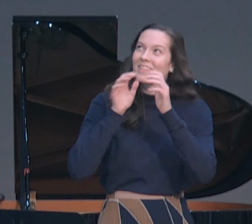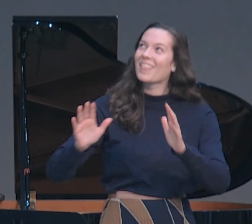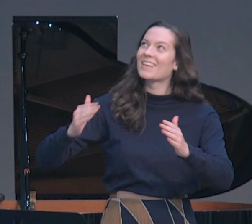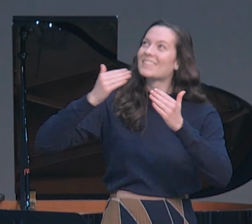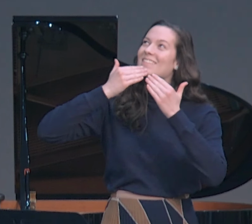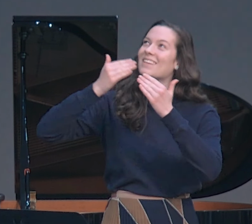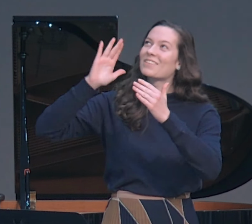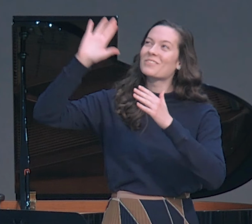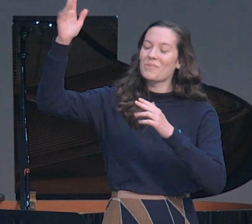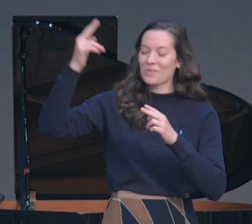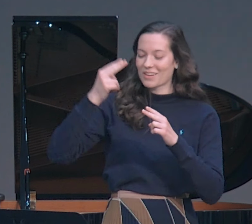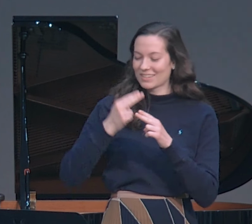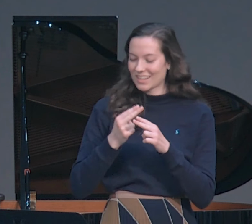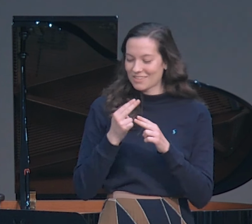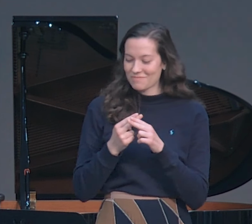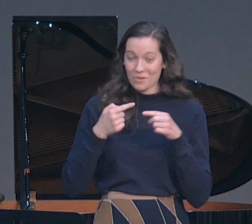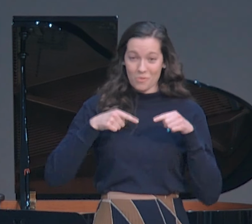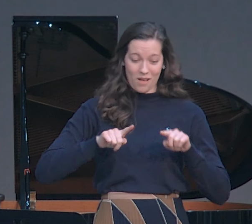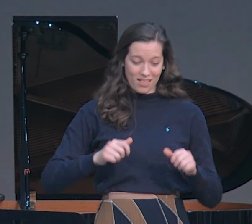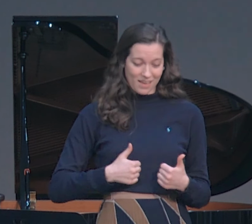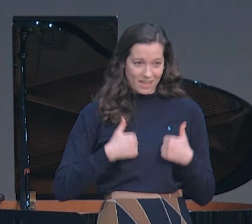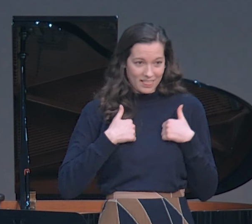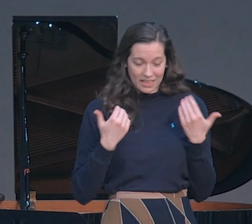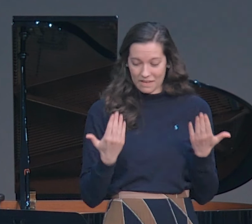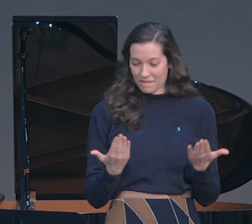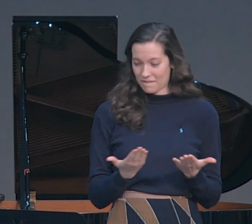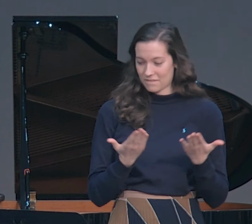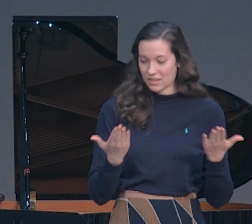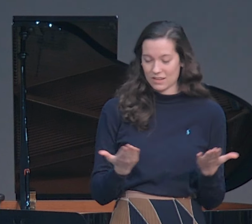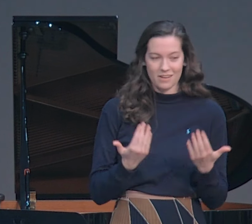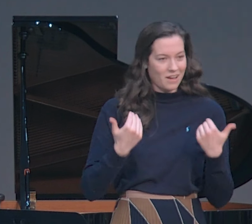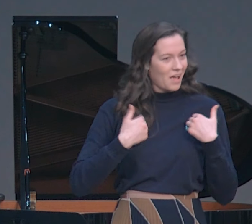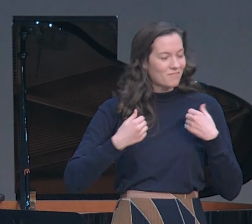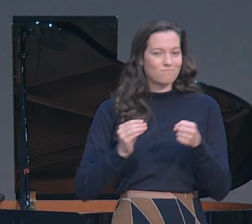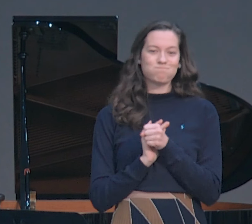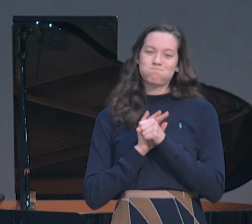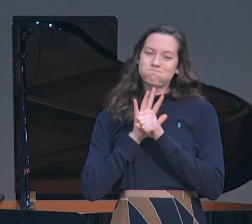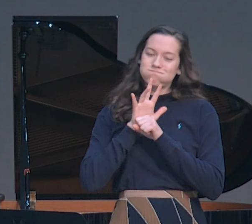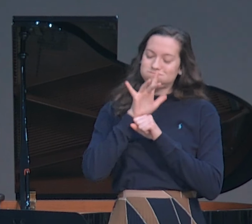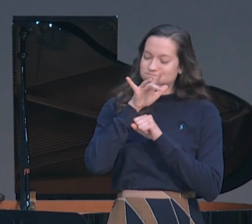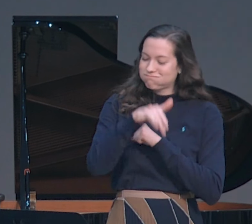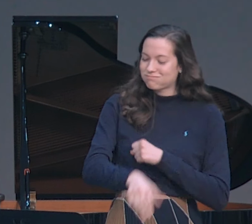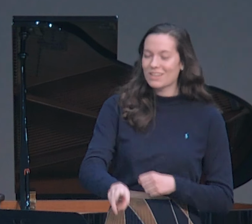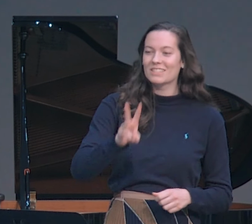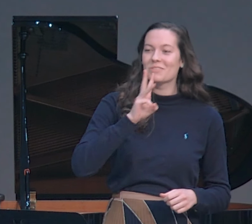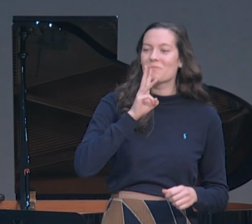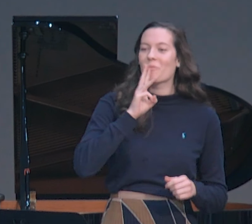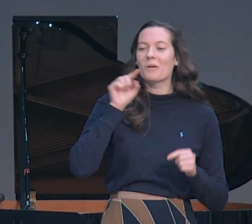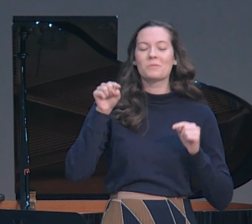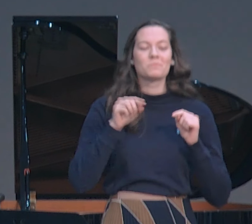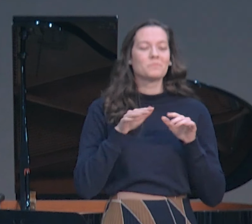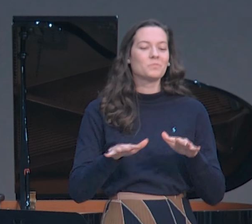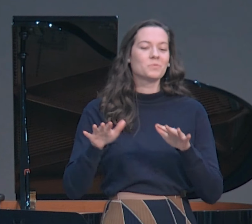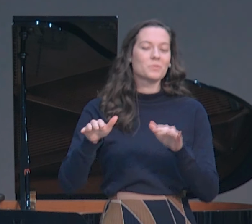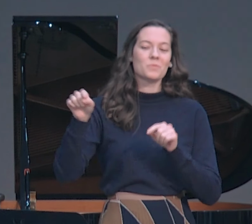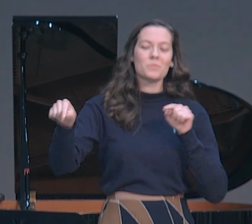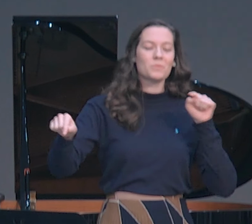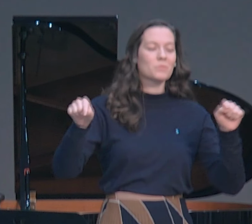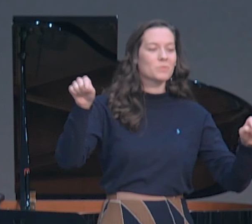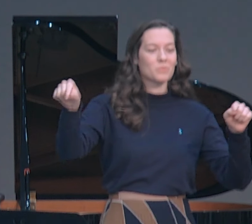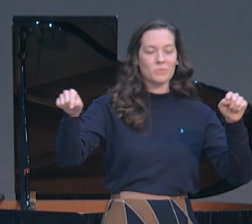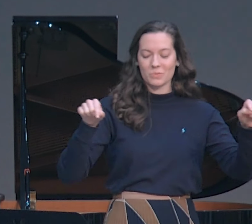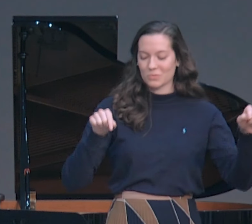Blessed be your name in the land that is plentiful, where your streams